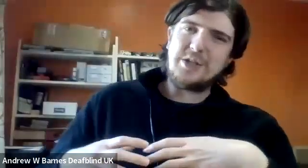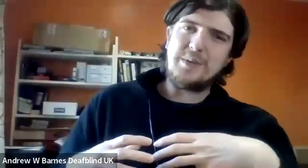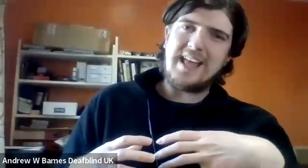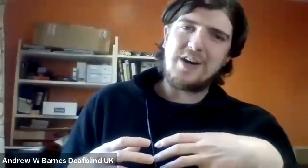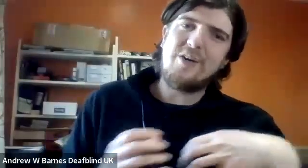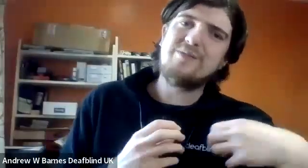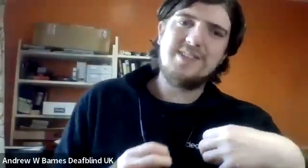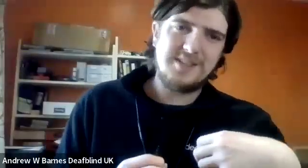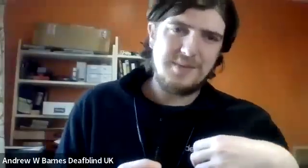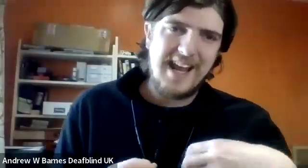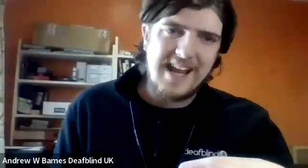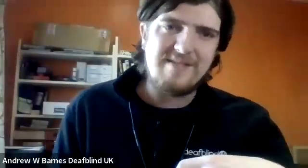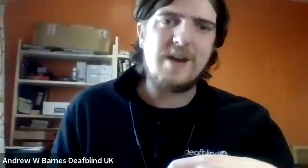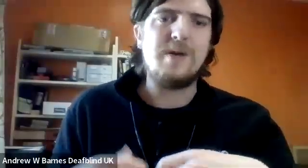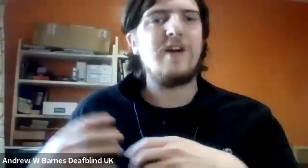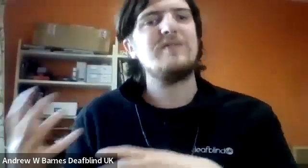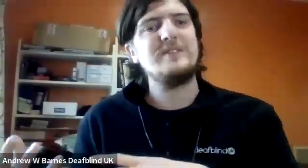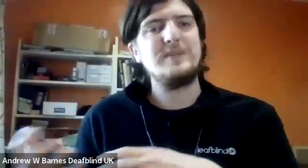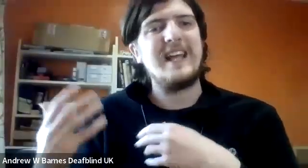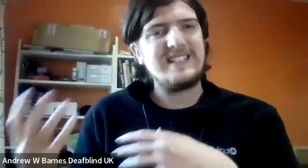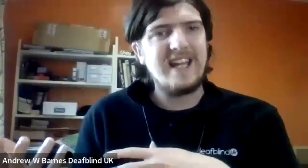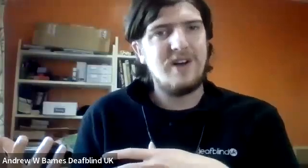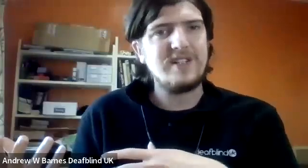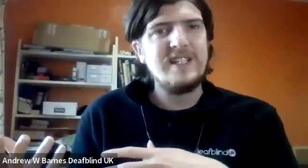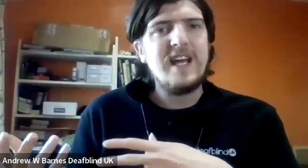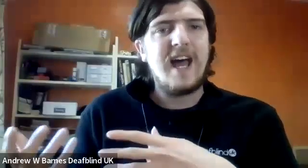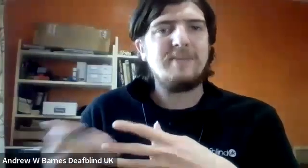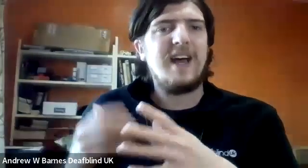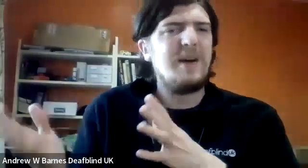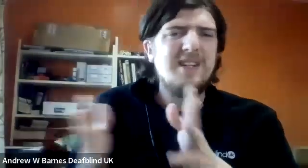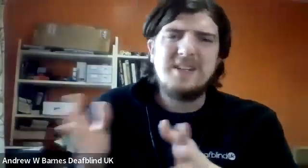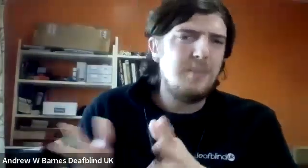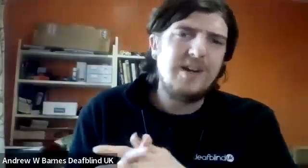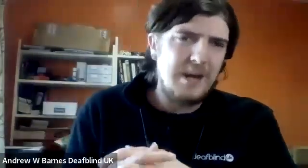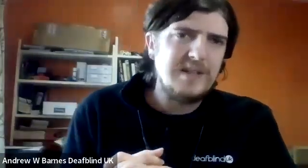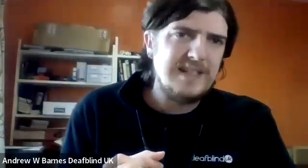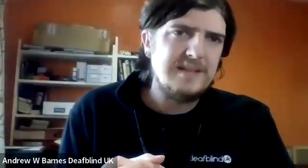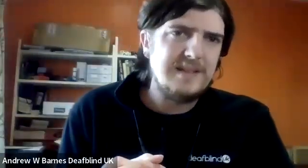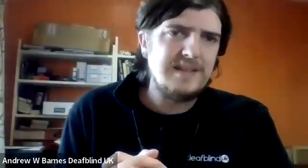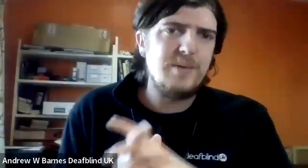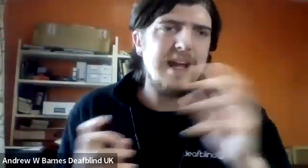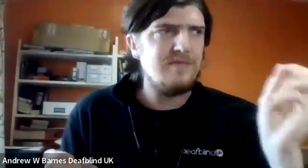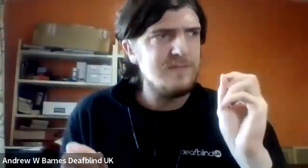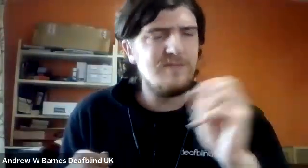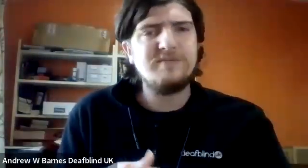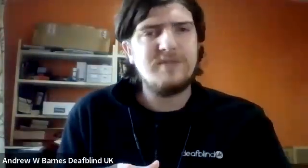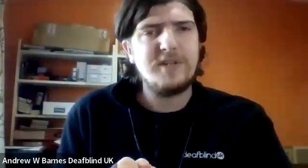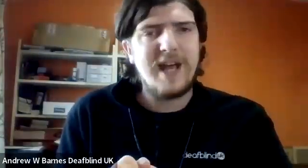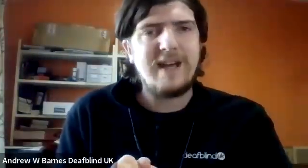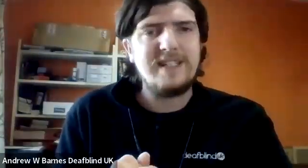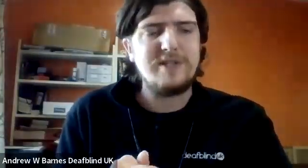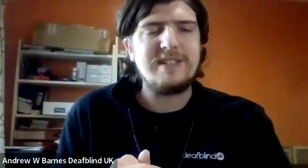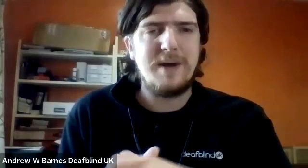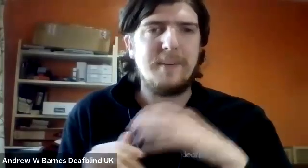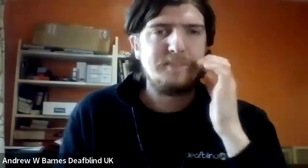to do with their confidence with hearing or their confidence with their sight loss. And that was just a point I wanted to bring in from the